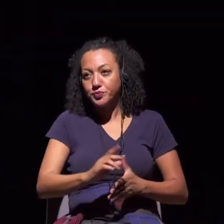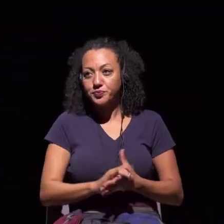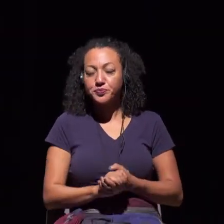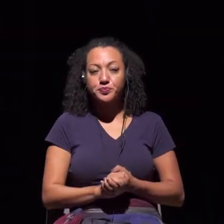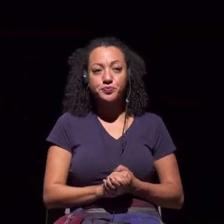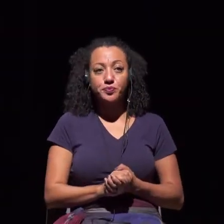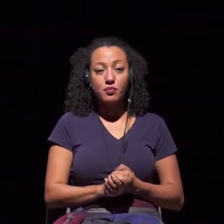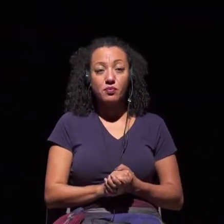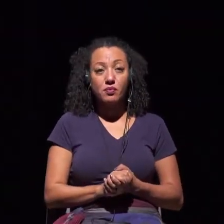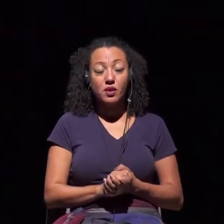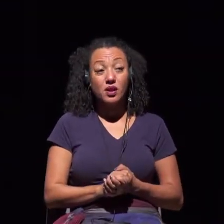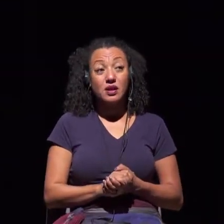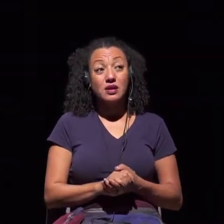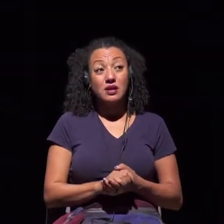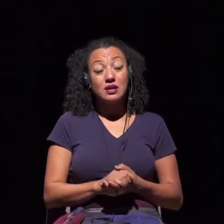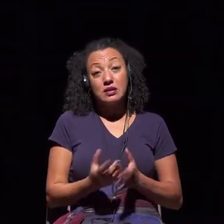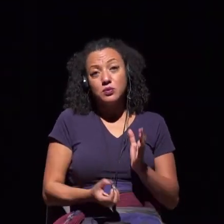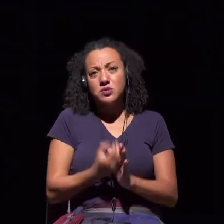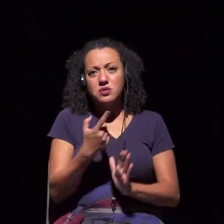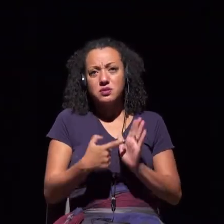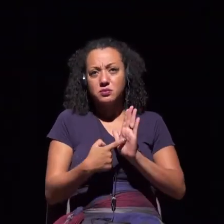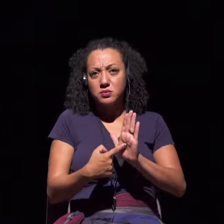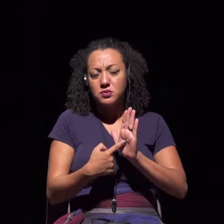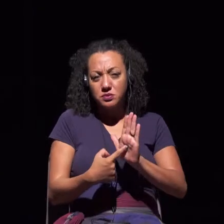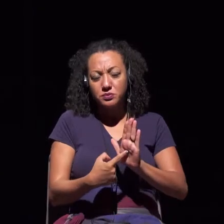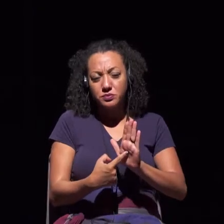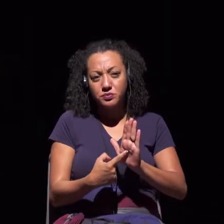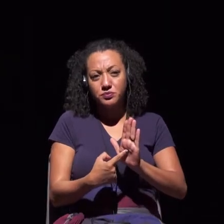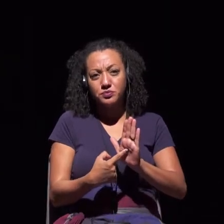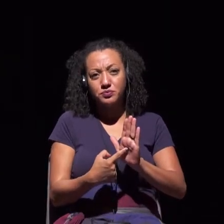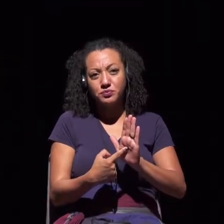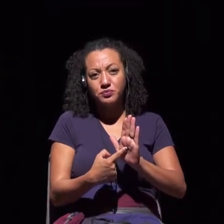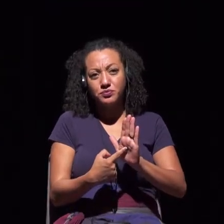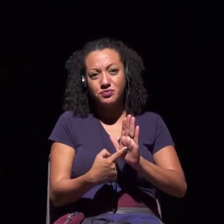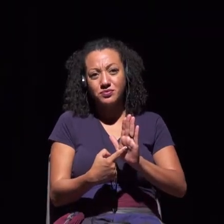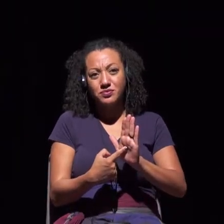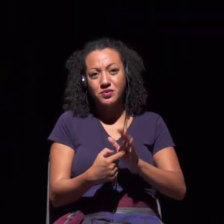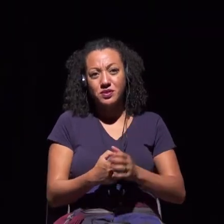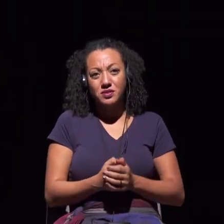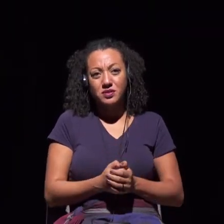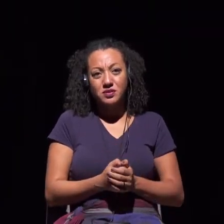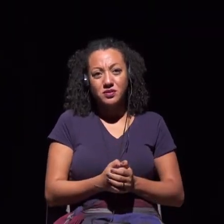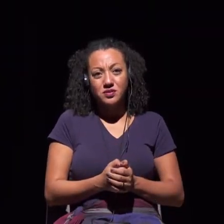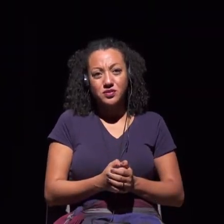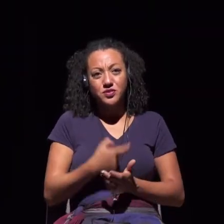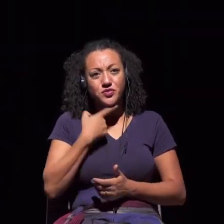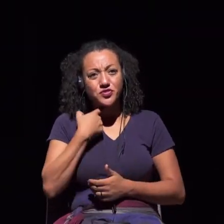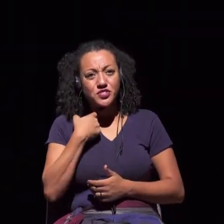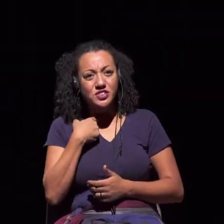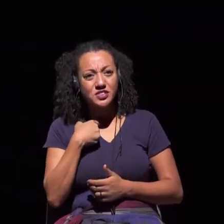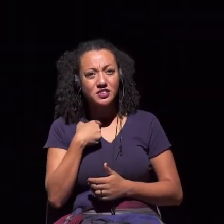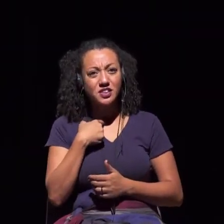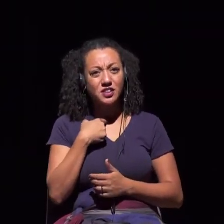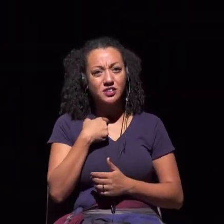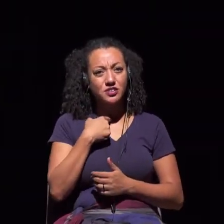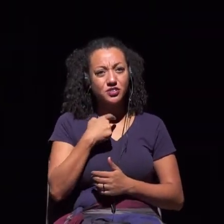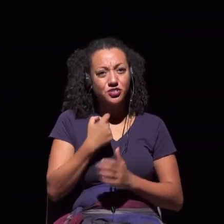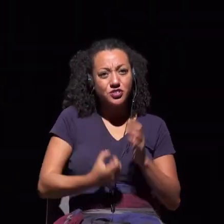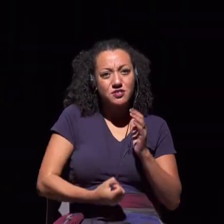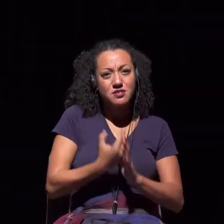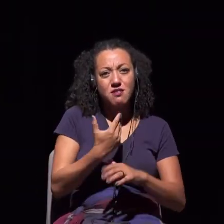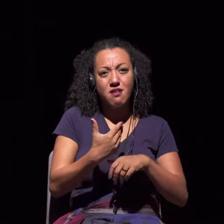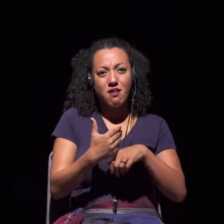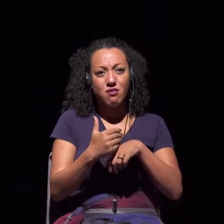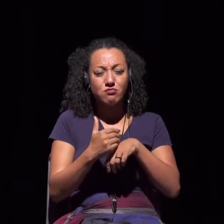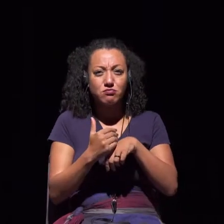was an exhibition which I was trying to also bring in a conversation between, you know, photographers who were present